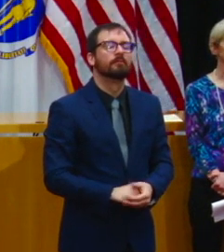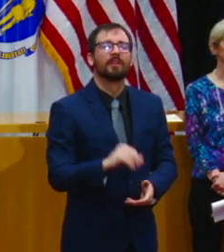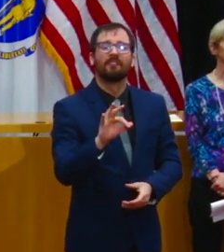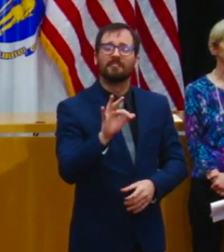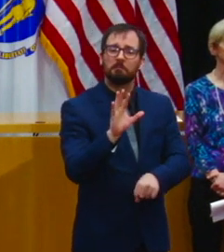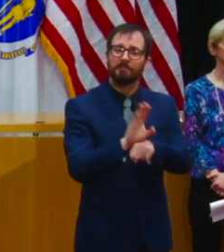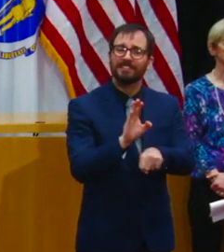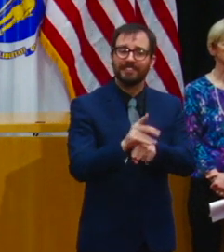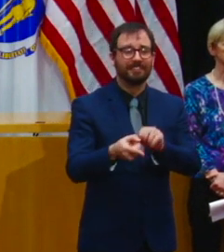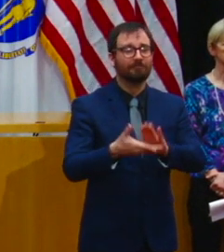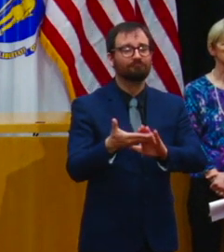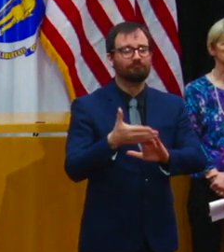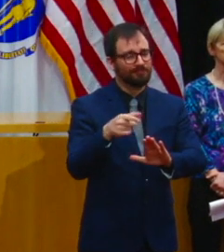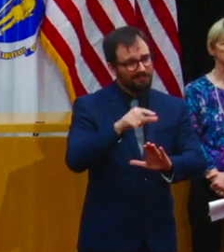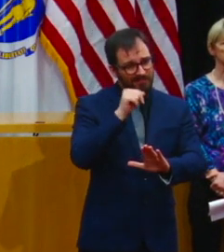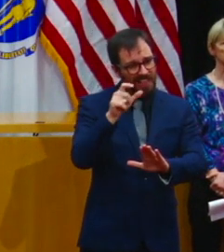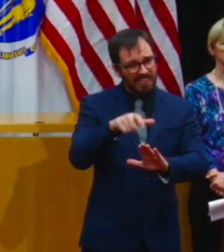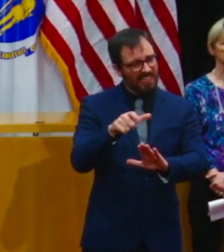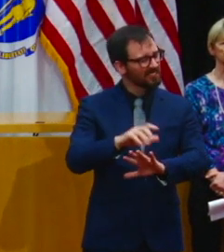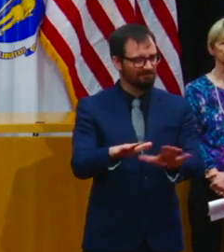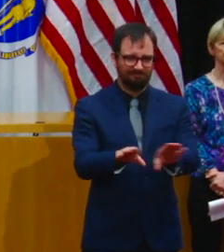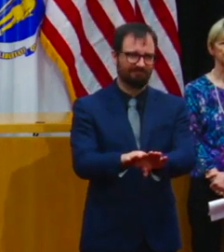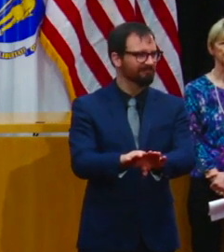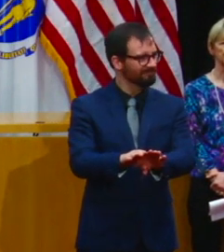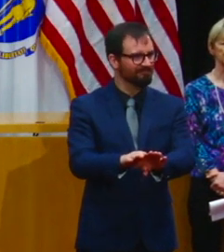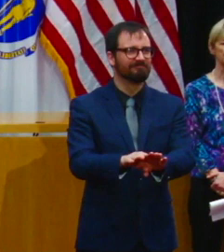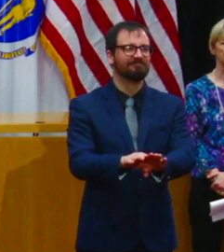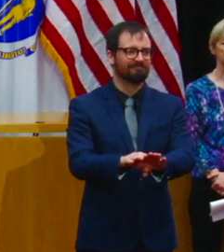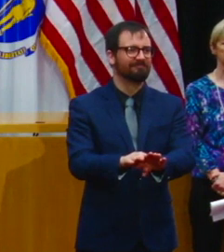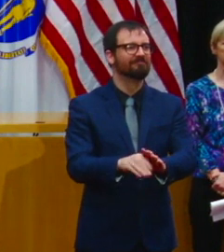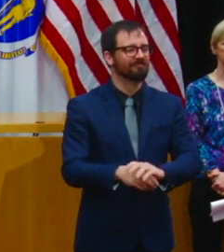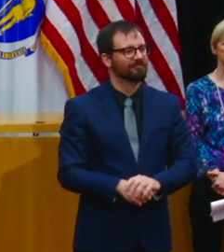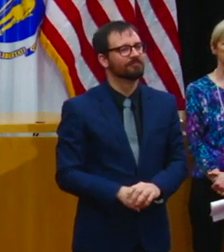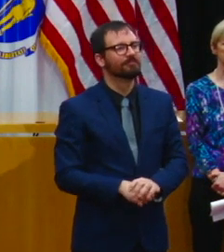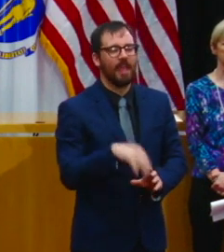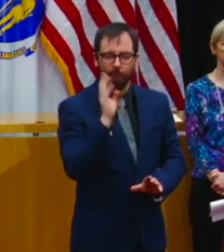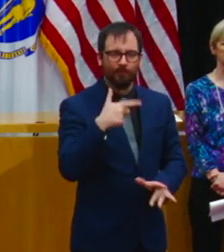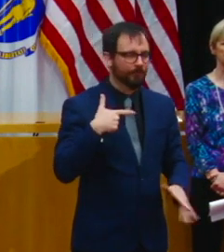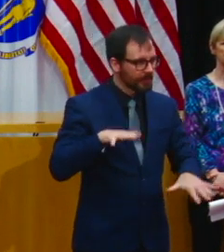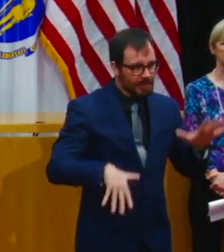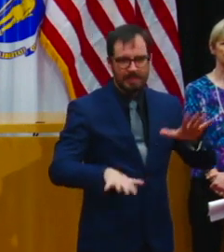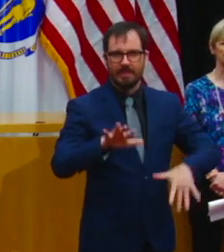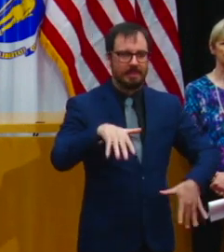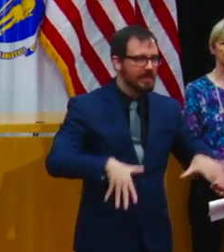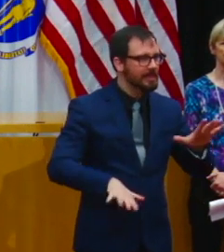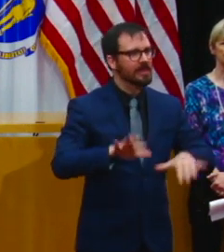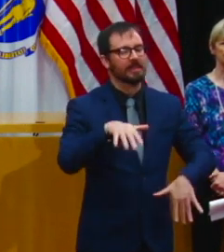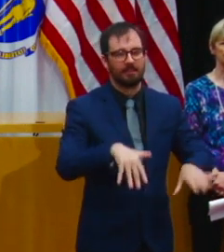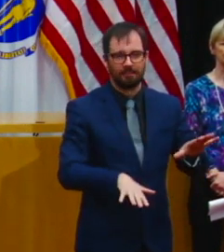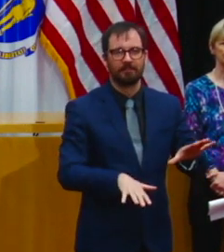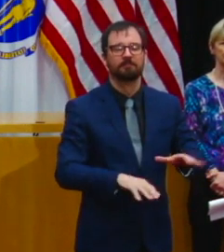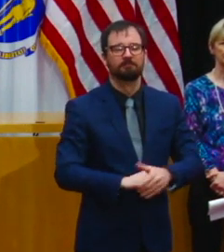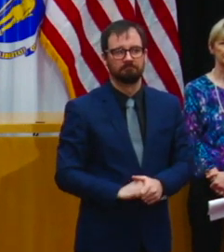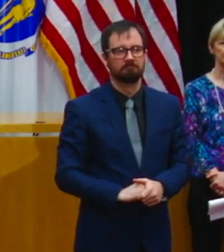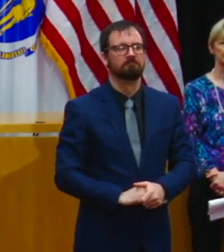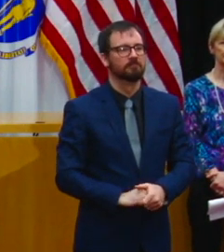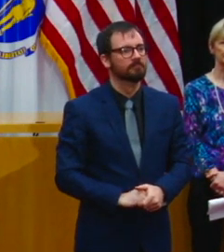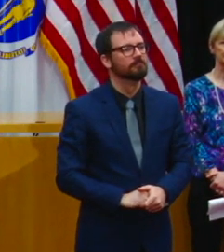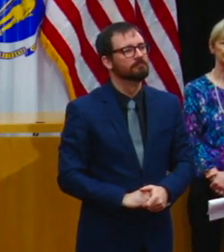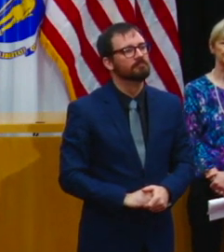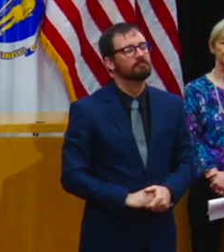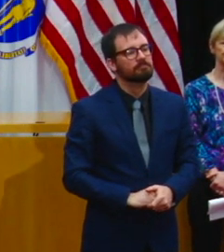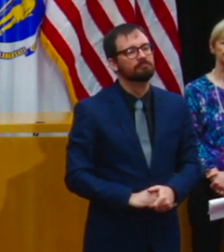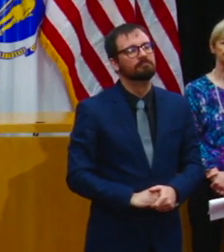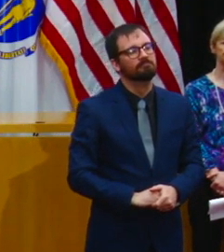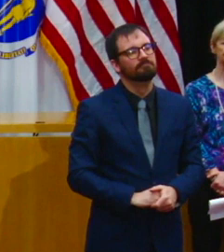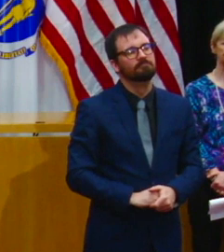the people of the Commonwealth. At the same time we're asking so much of our residents, we should also be thinking about the potential impact